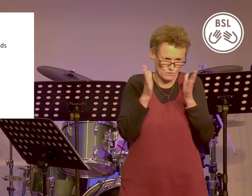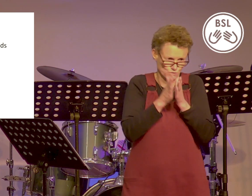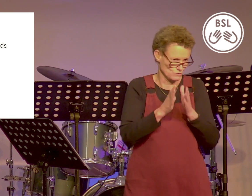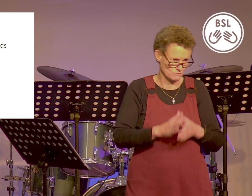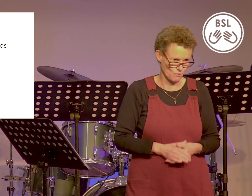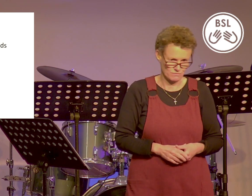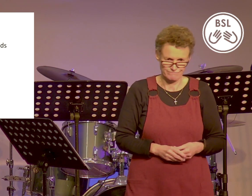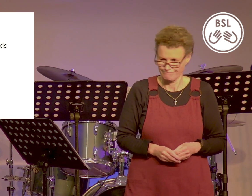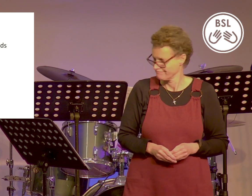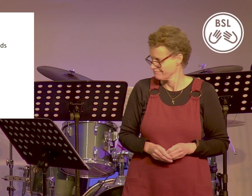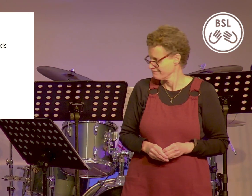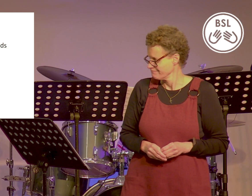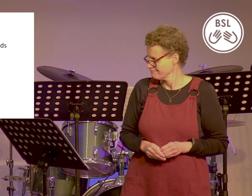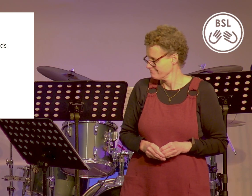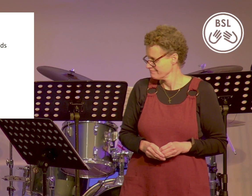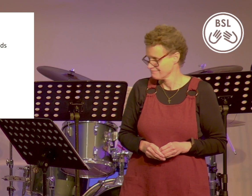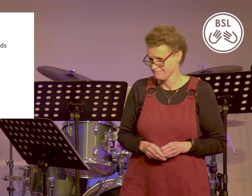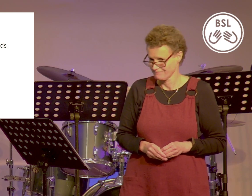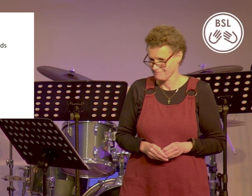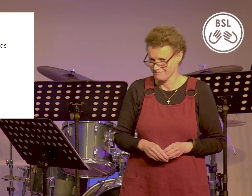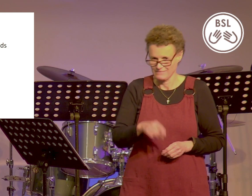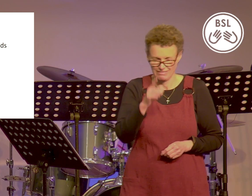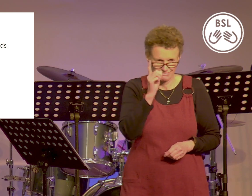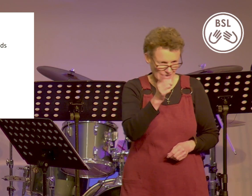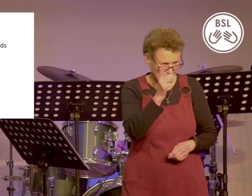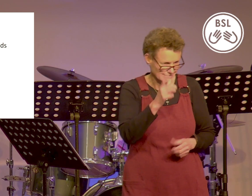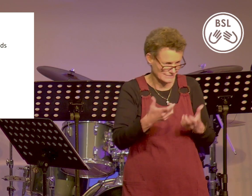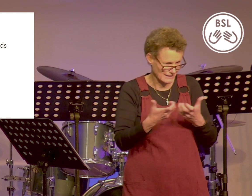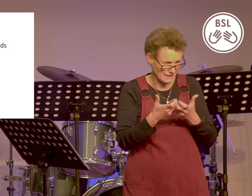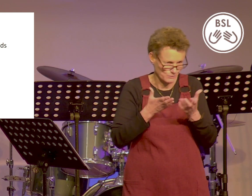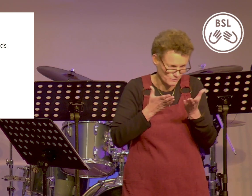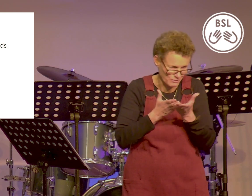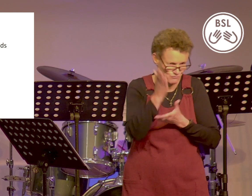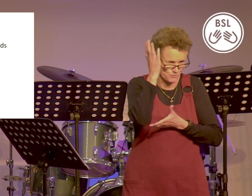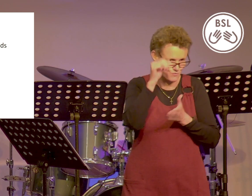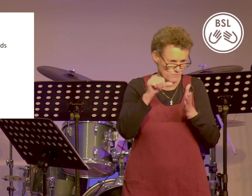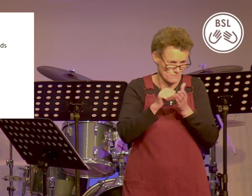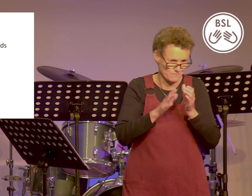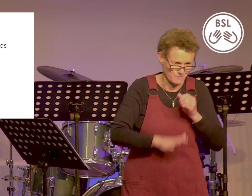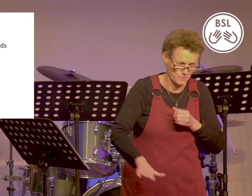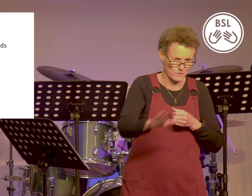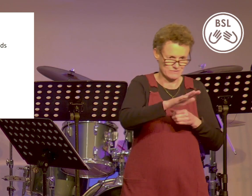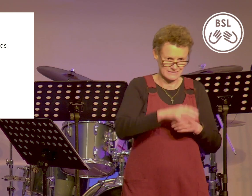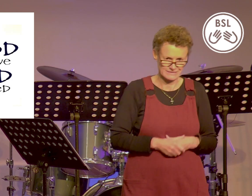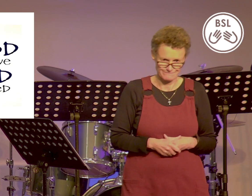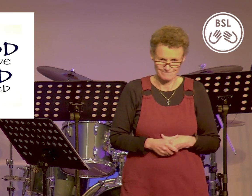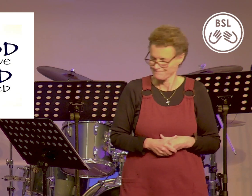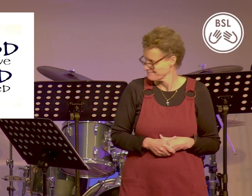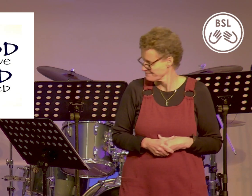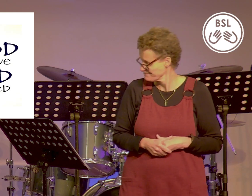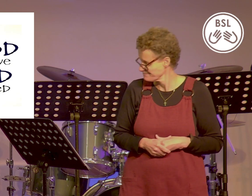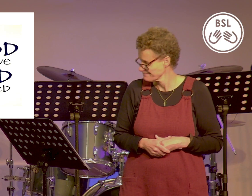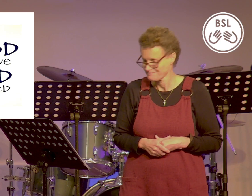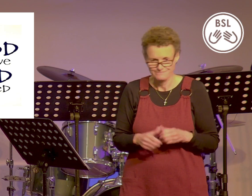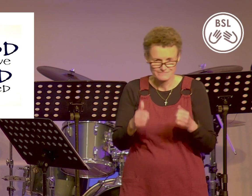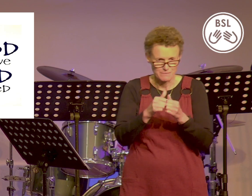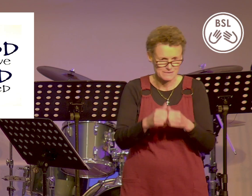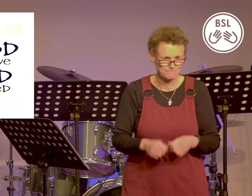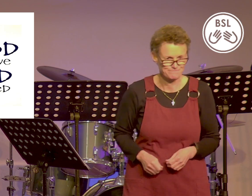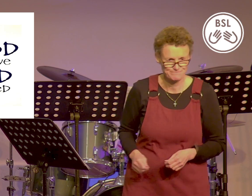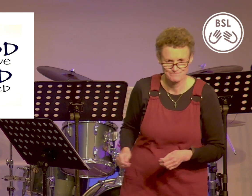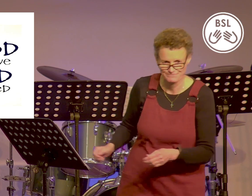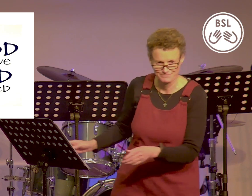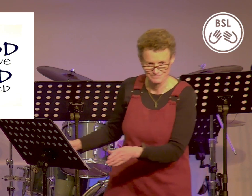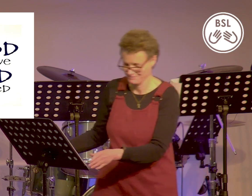and requests. Nothing is too big or small. And that's how you'll get through all your